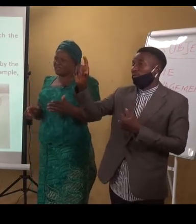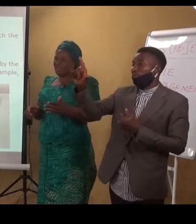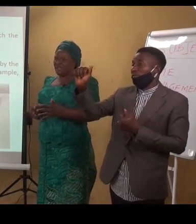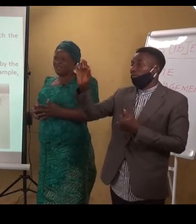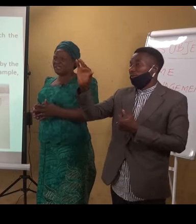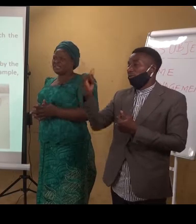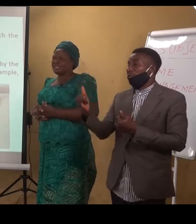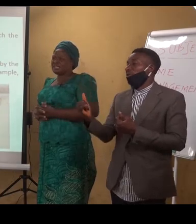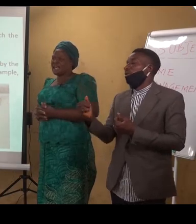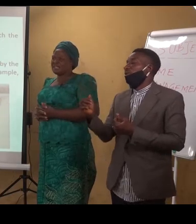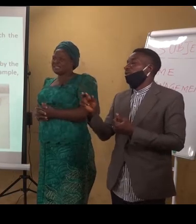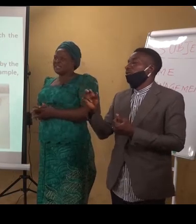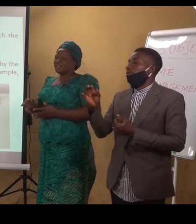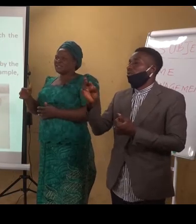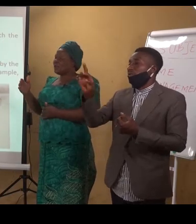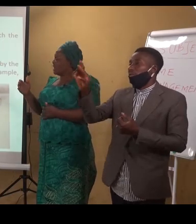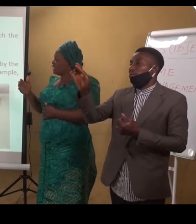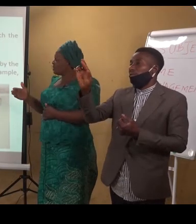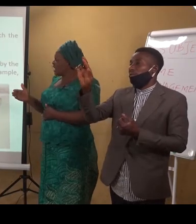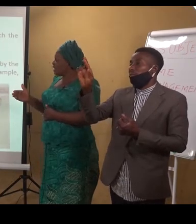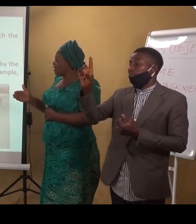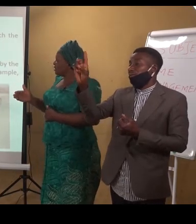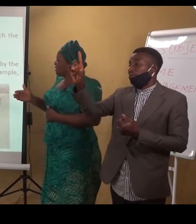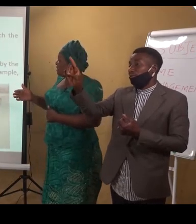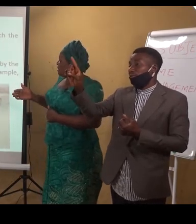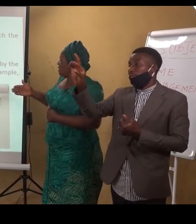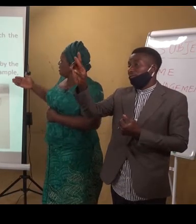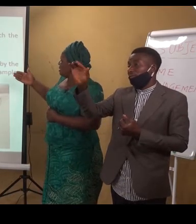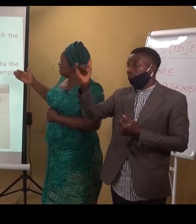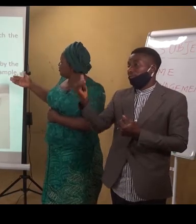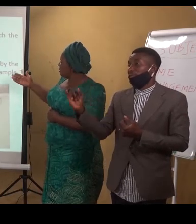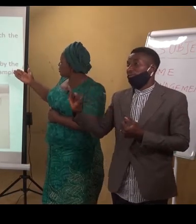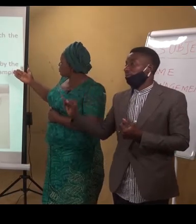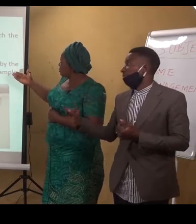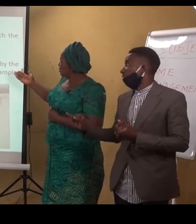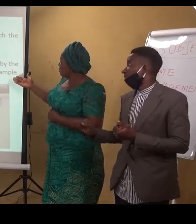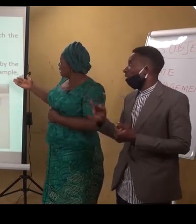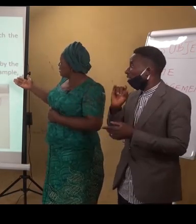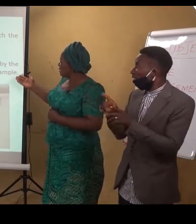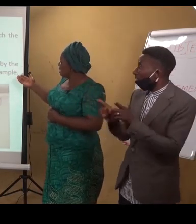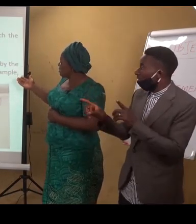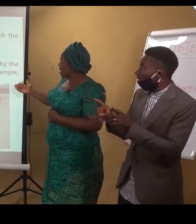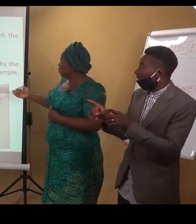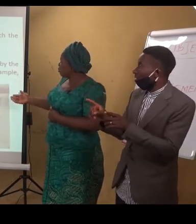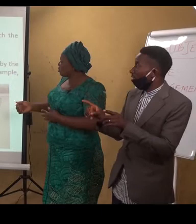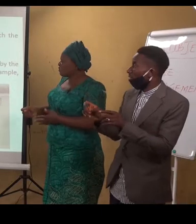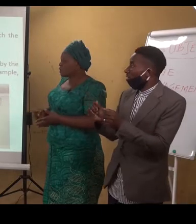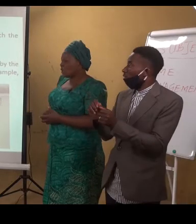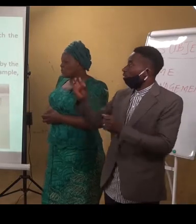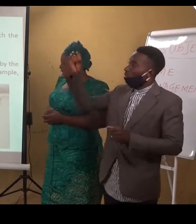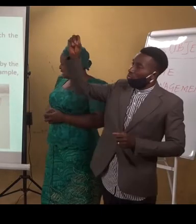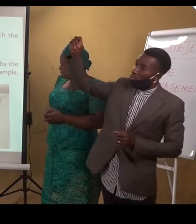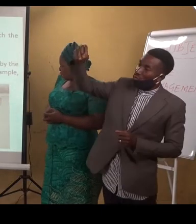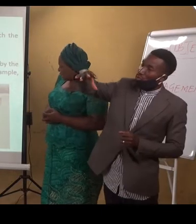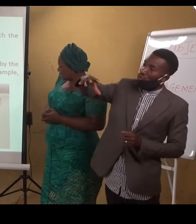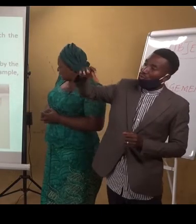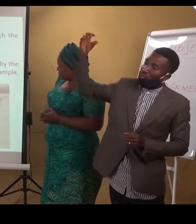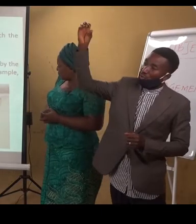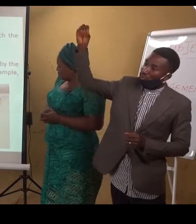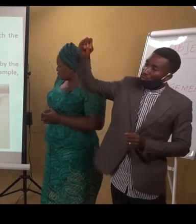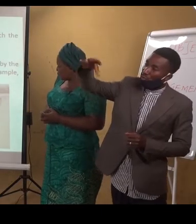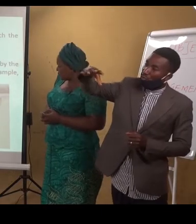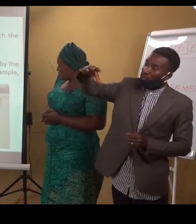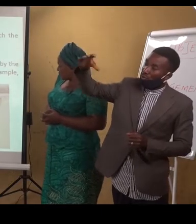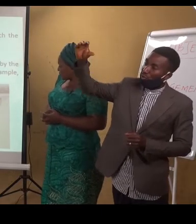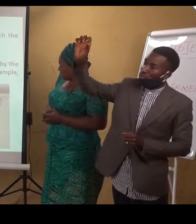drying in the sense that solar drying is different from sun drying. It is by the use of equipment, as we can see